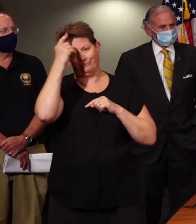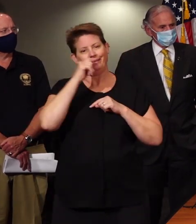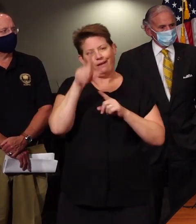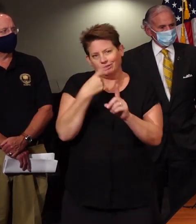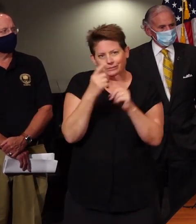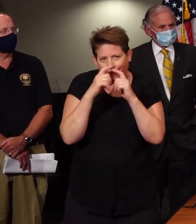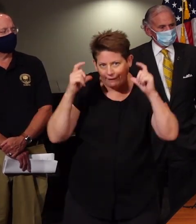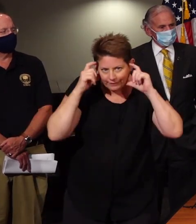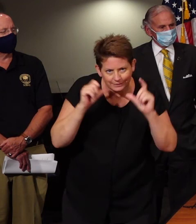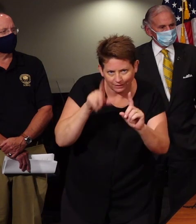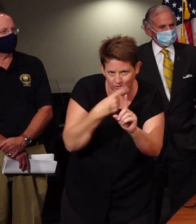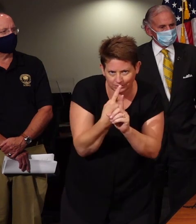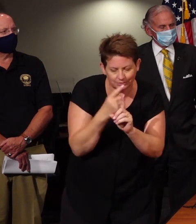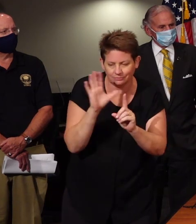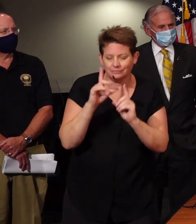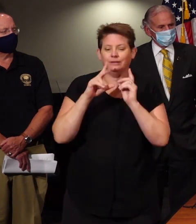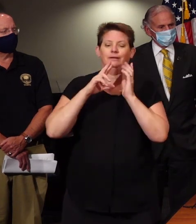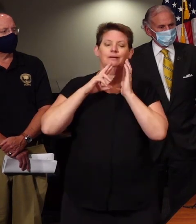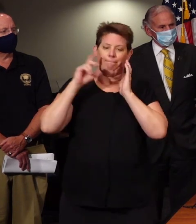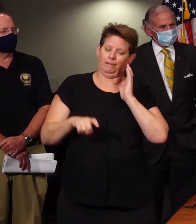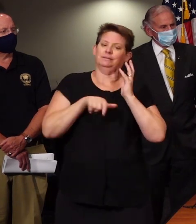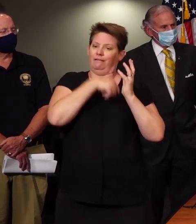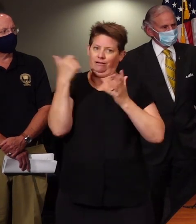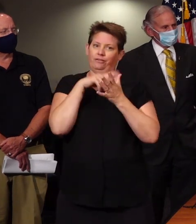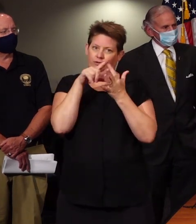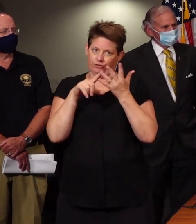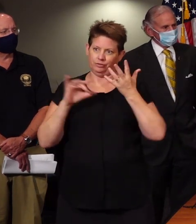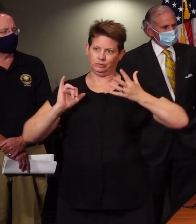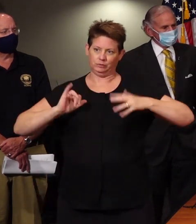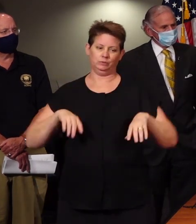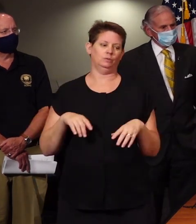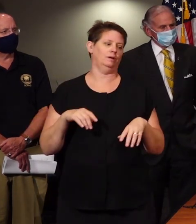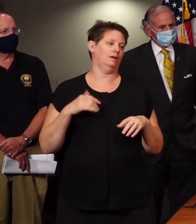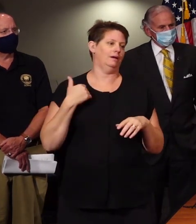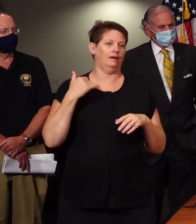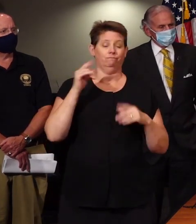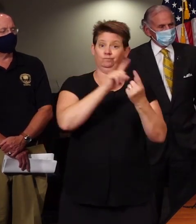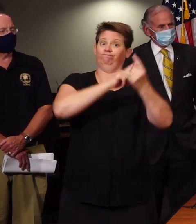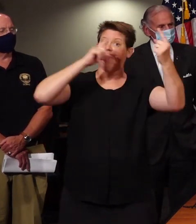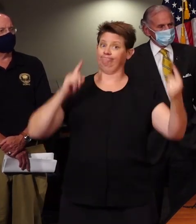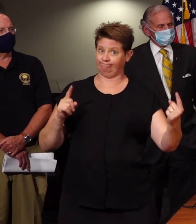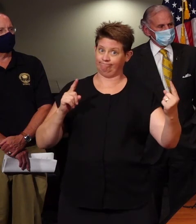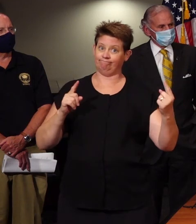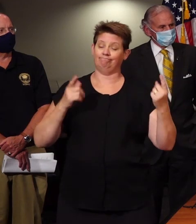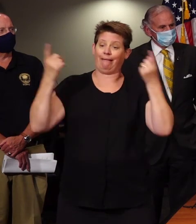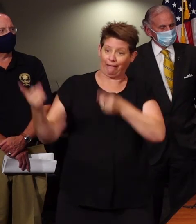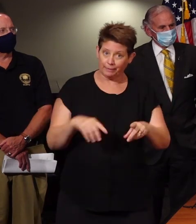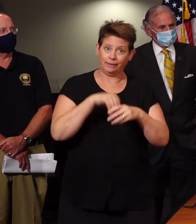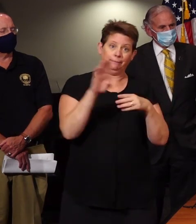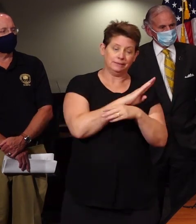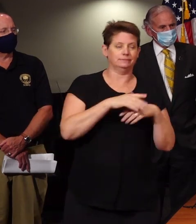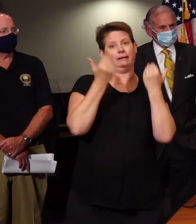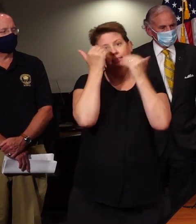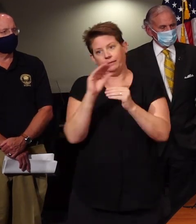That it also relies on other measures for having practices in place for social distancing in businesses and limiting the number